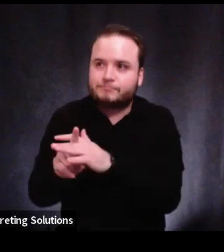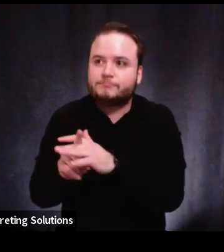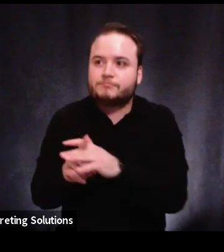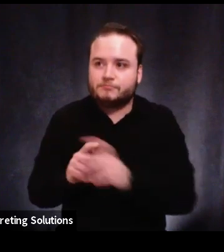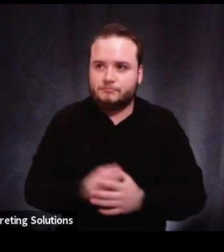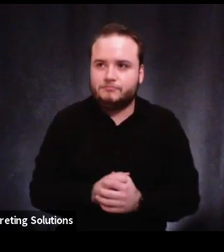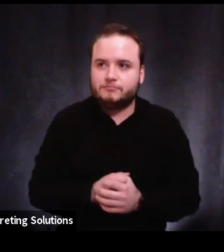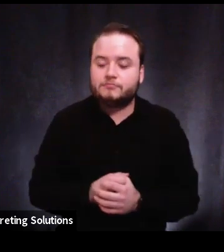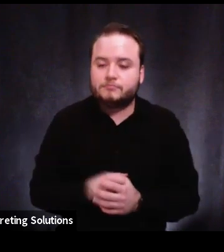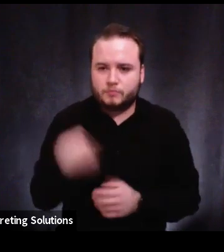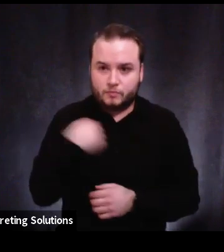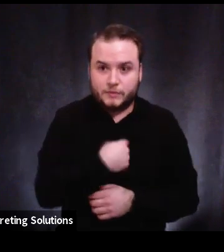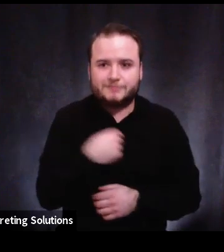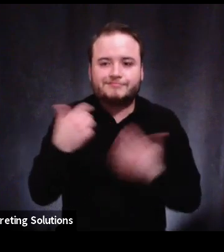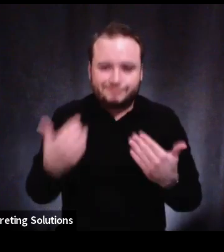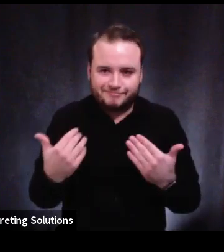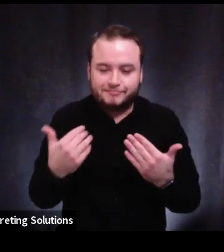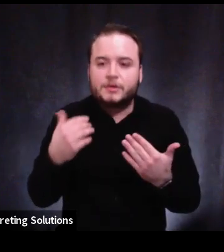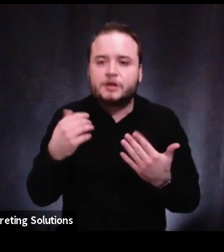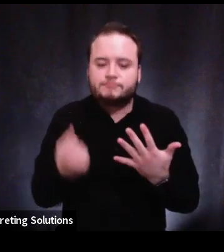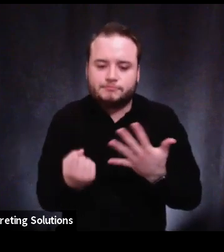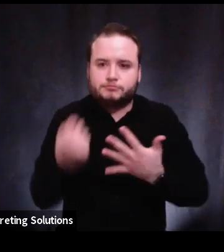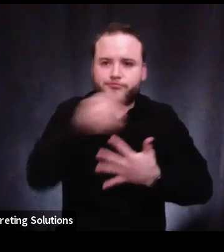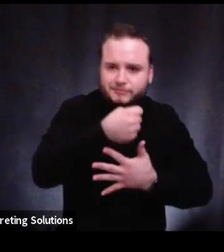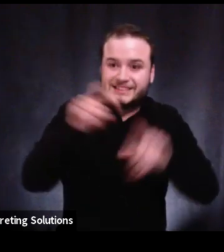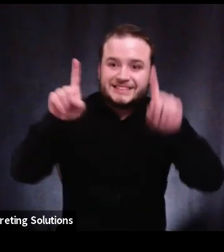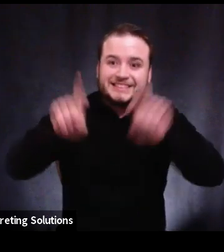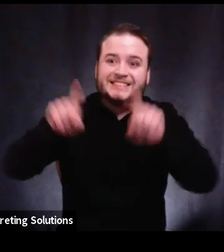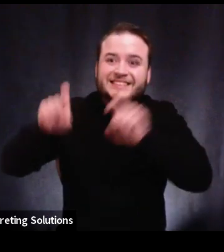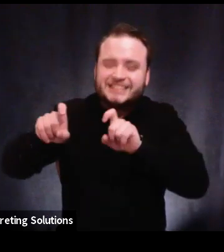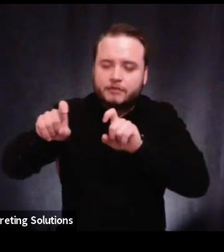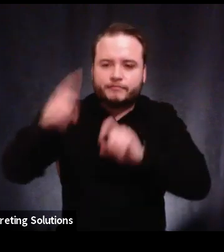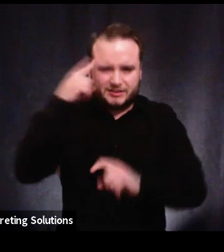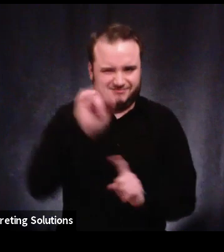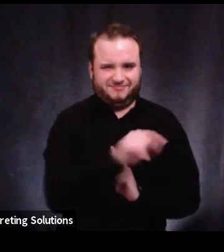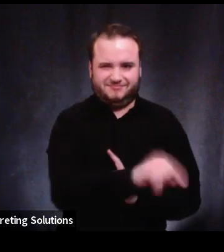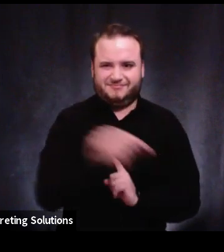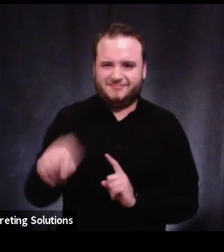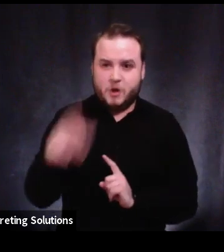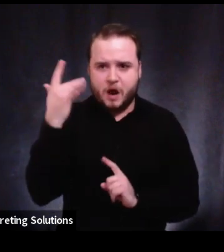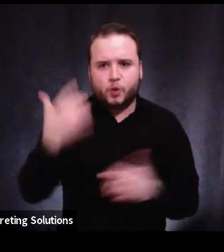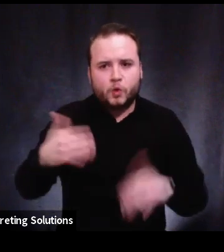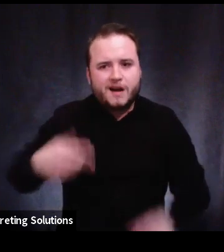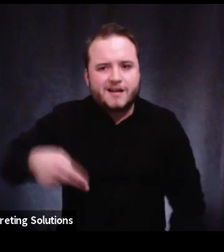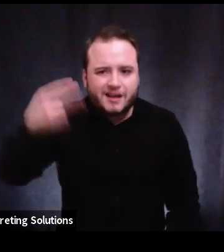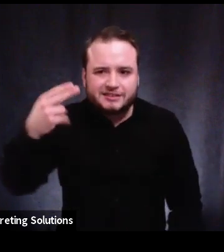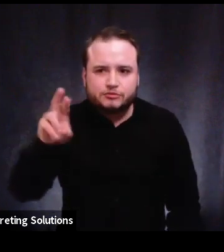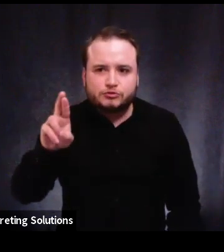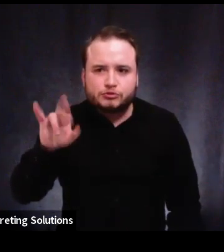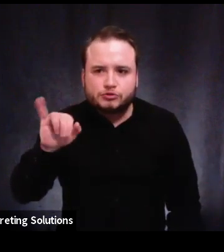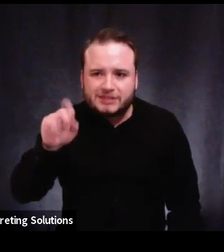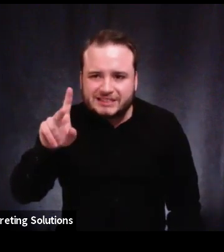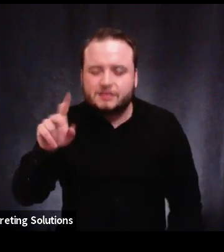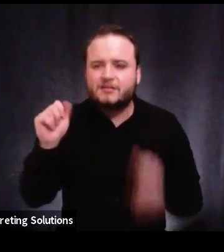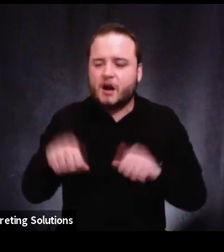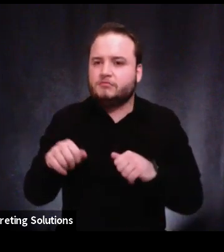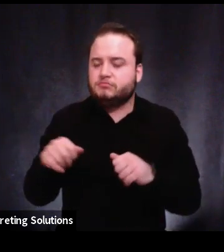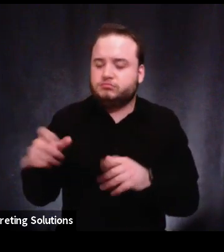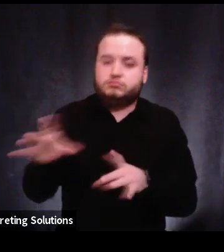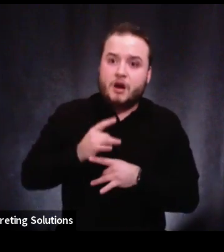because we know that it's a group that is very high risk for complications of COVID. And so we want to make sure that we